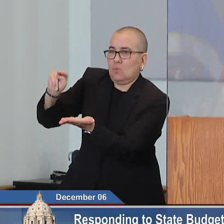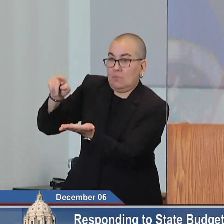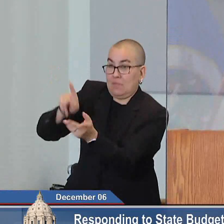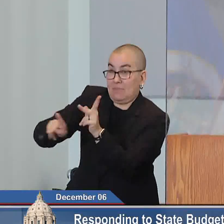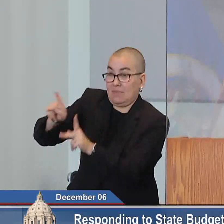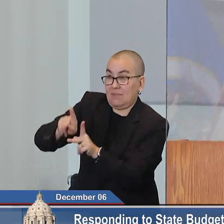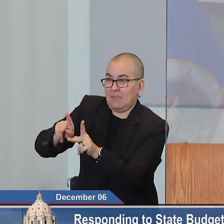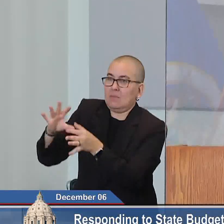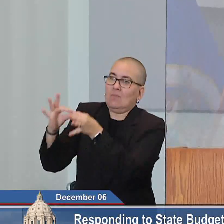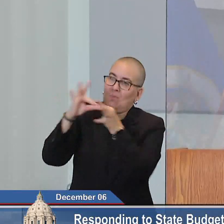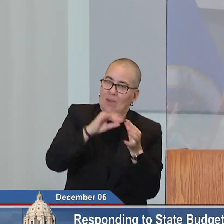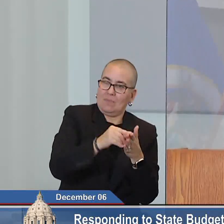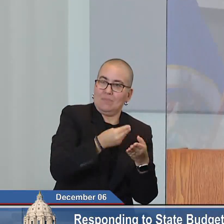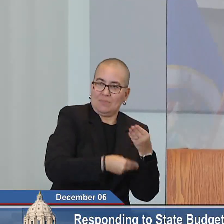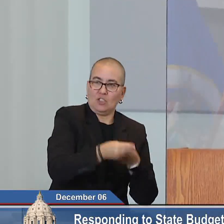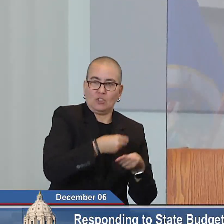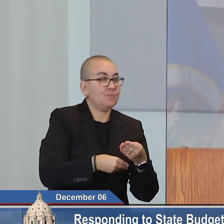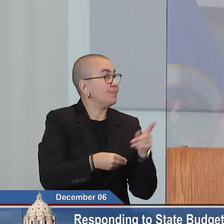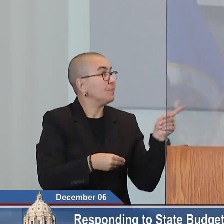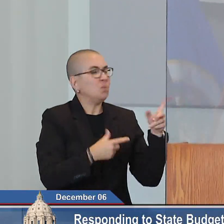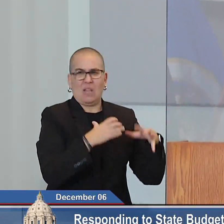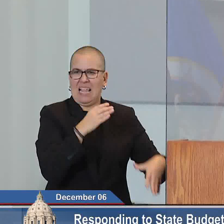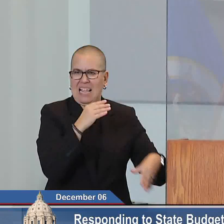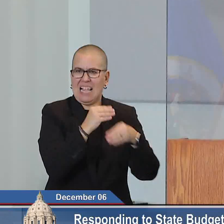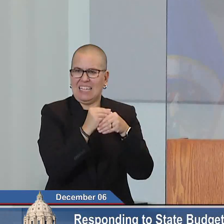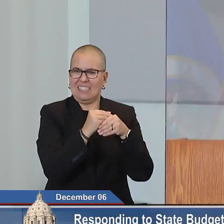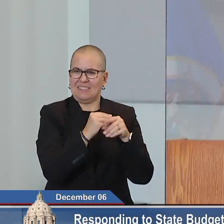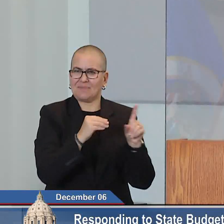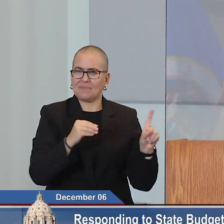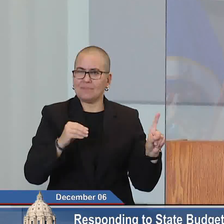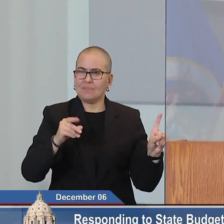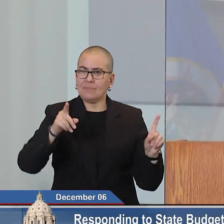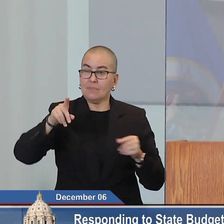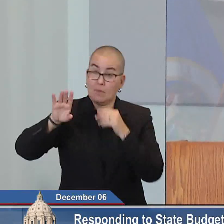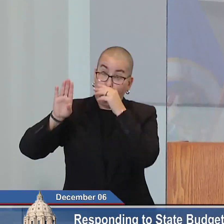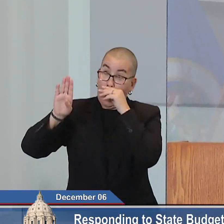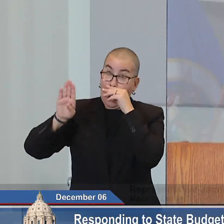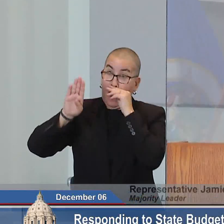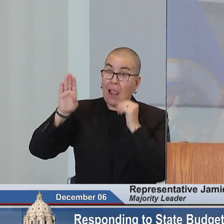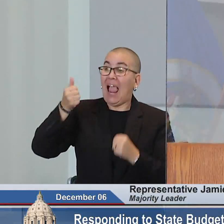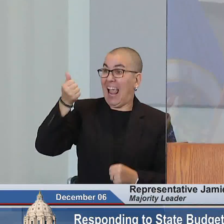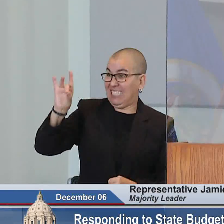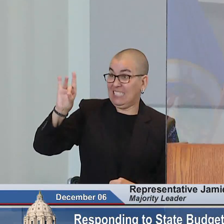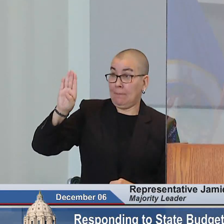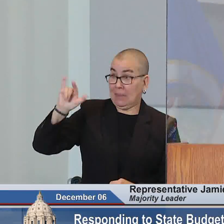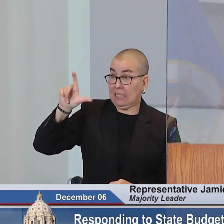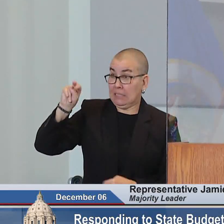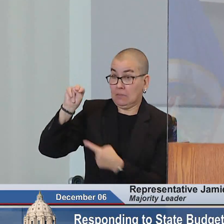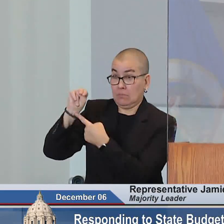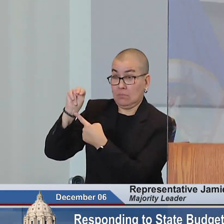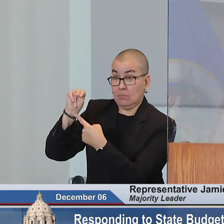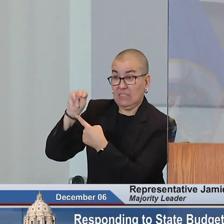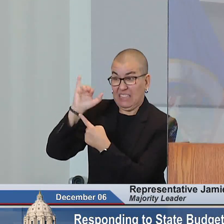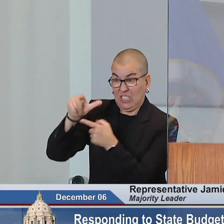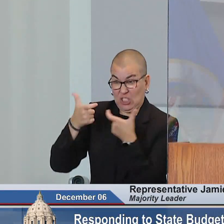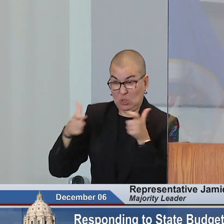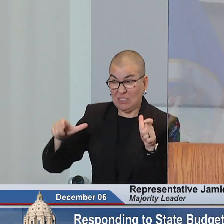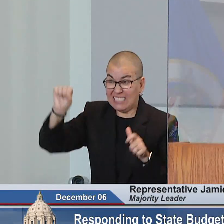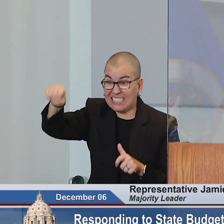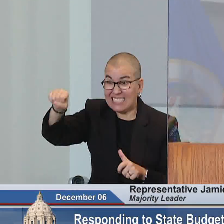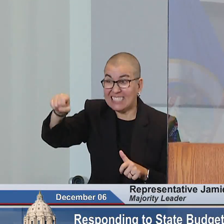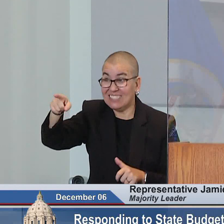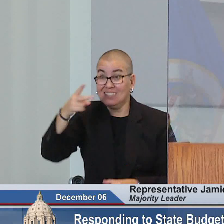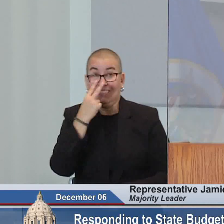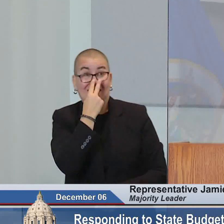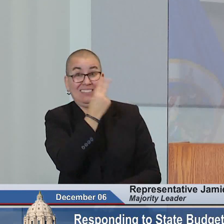I'll just add that $18 billion is a big number for sure, but if you saw from the presentation, the vast majority of